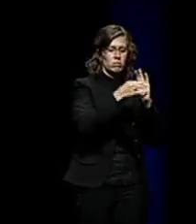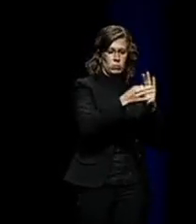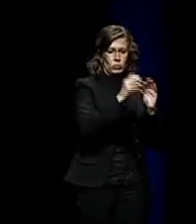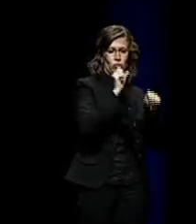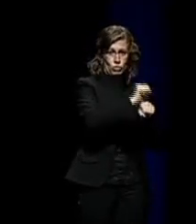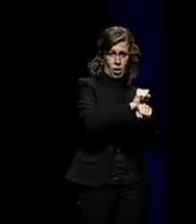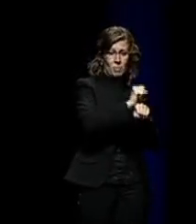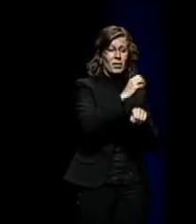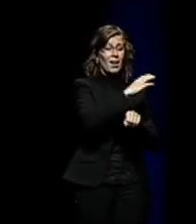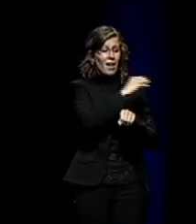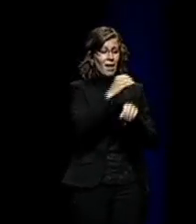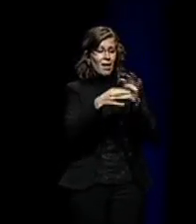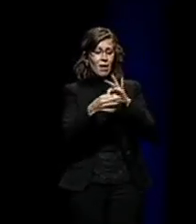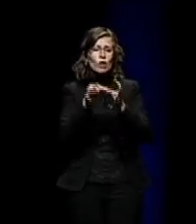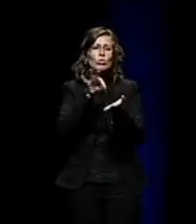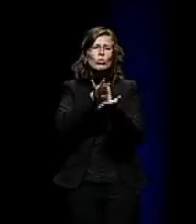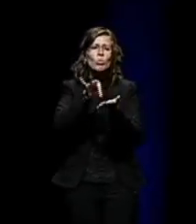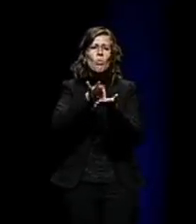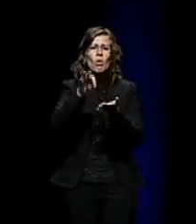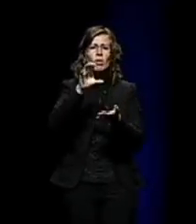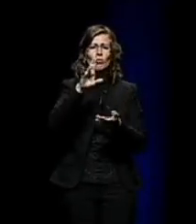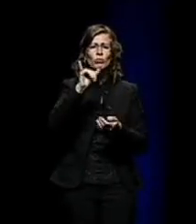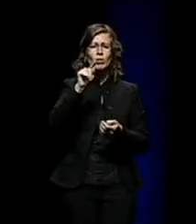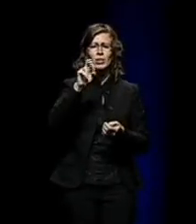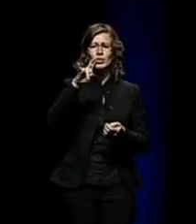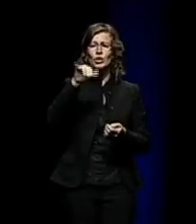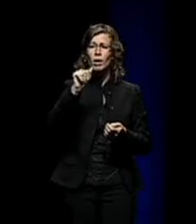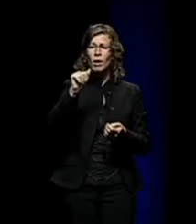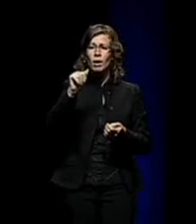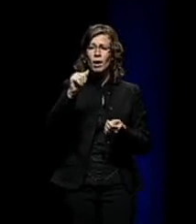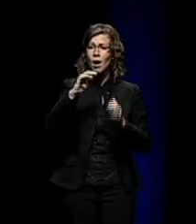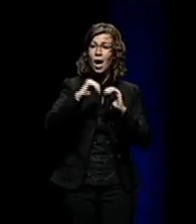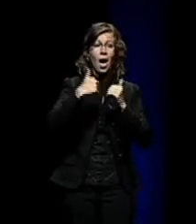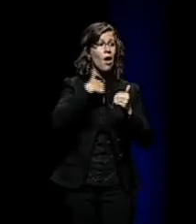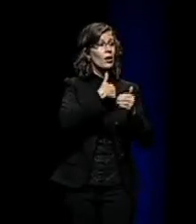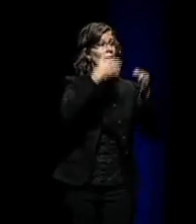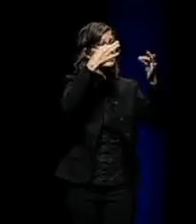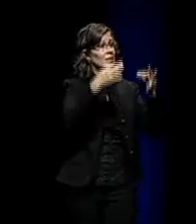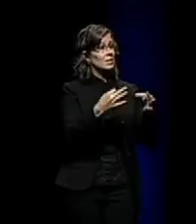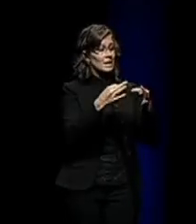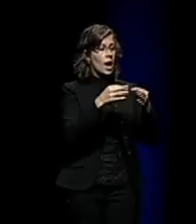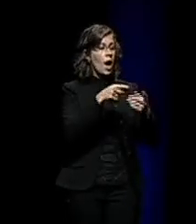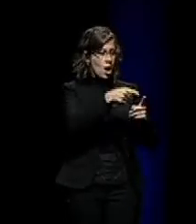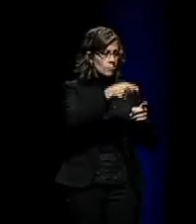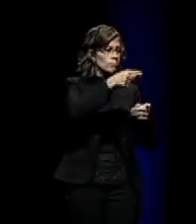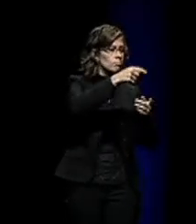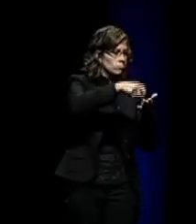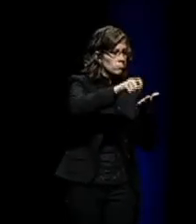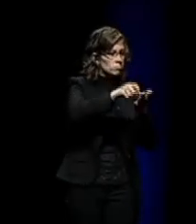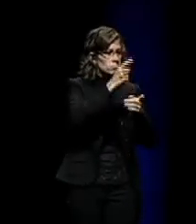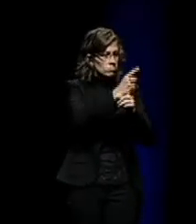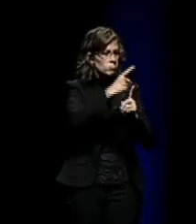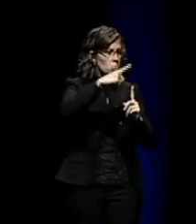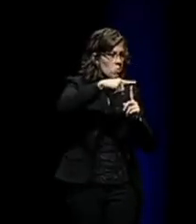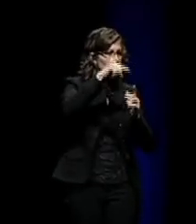So we don't arbitrarily score these things. We score them based on what was the expectation in the job analysis about the knowledge and